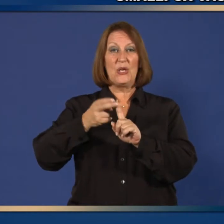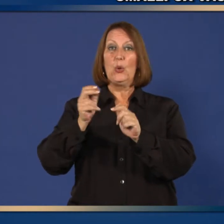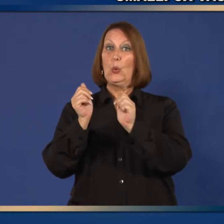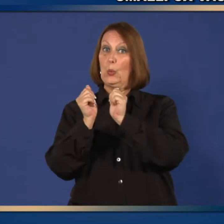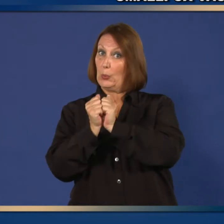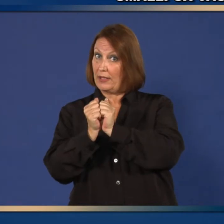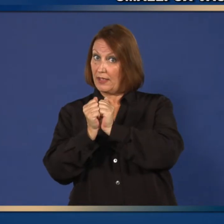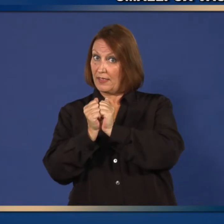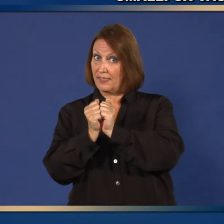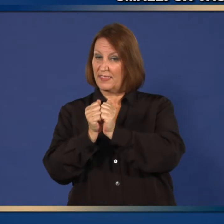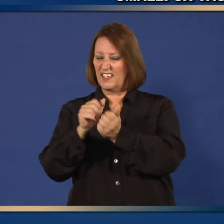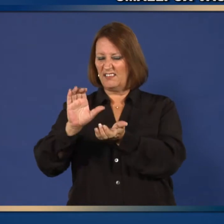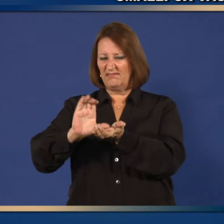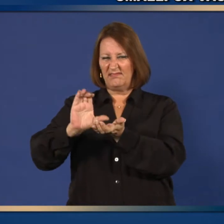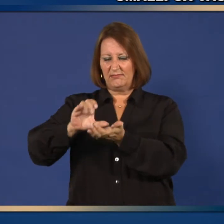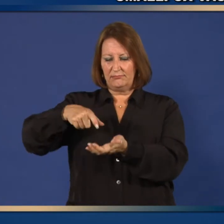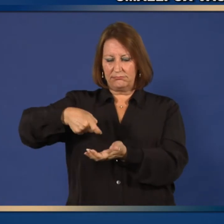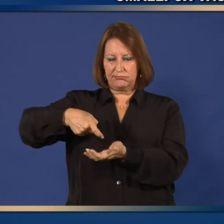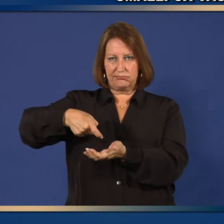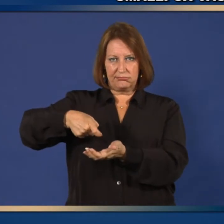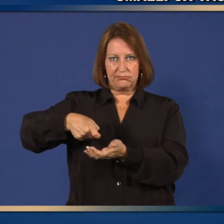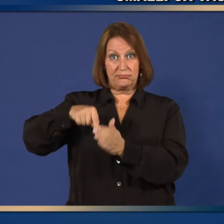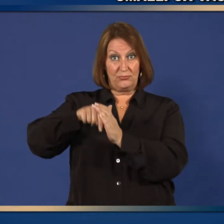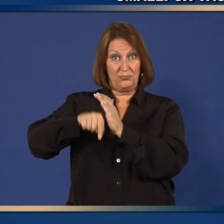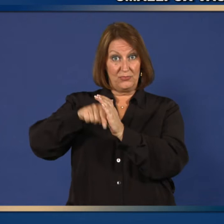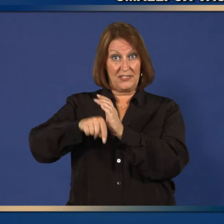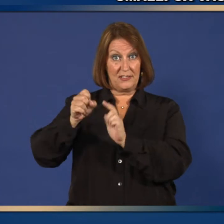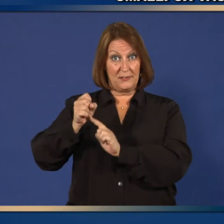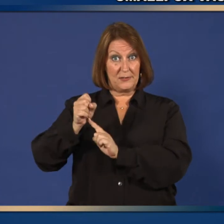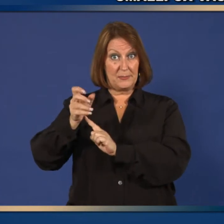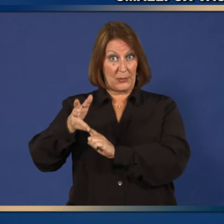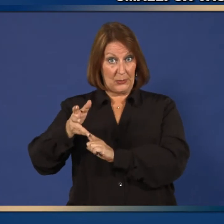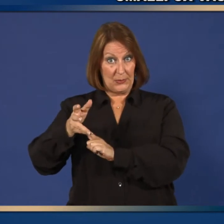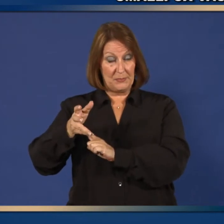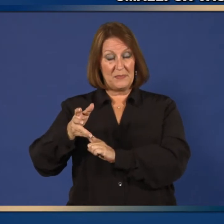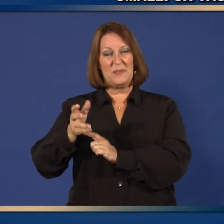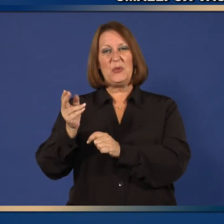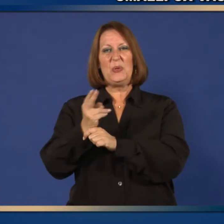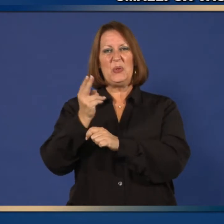Condoms and the use of spermicide with diaphragms,